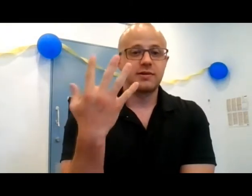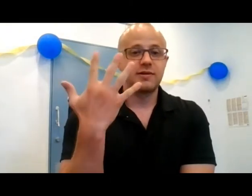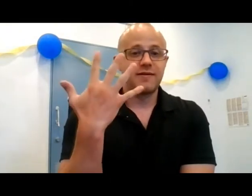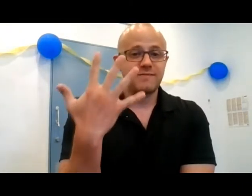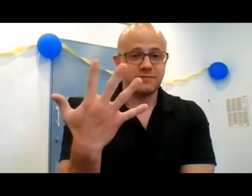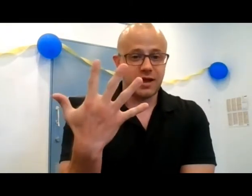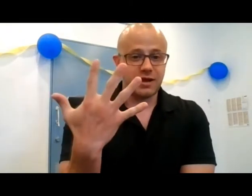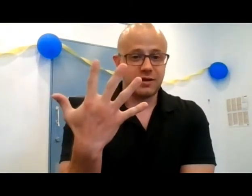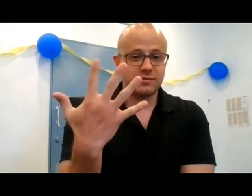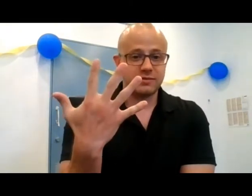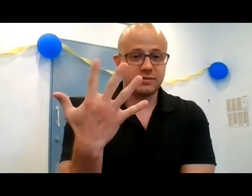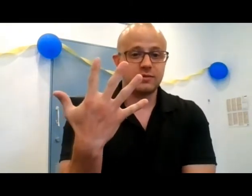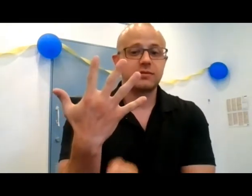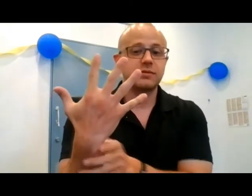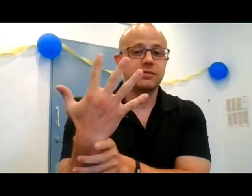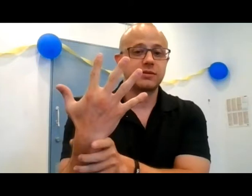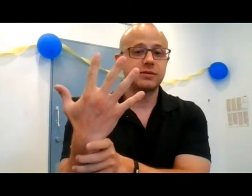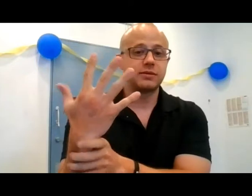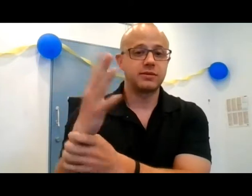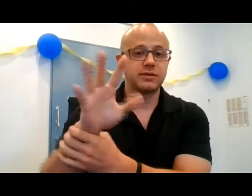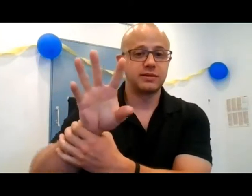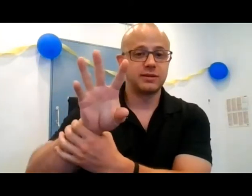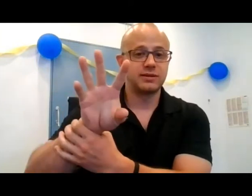4, 5.